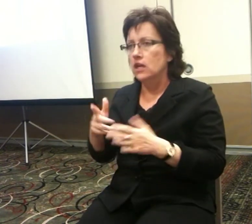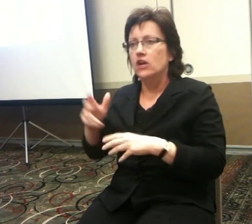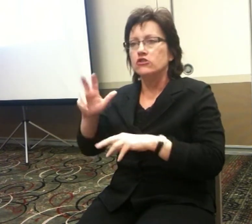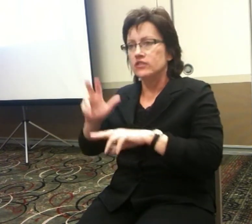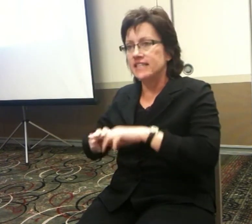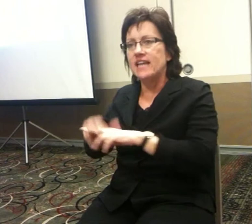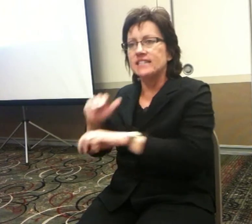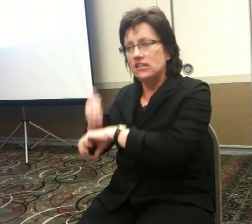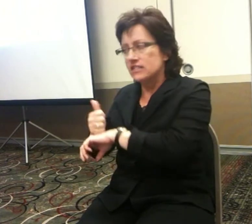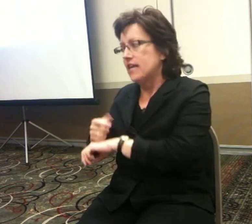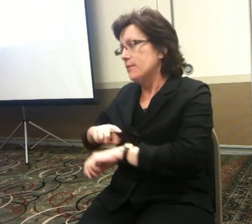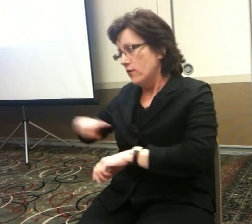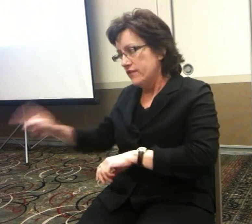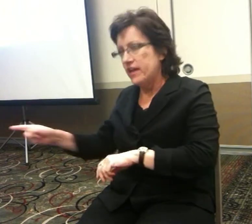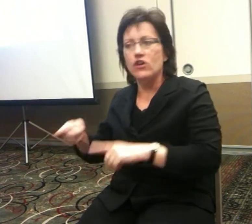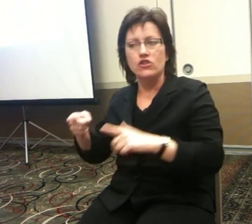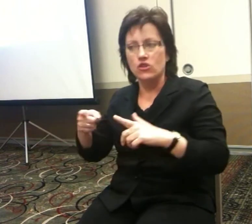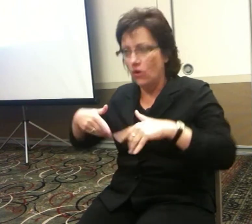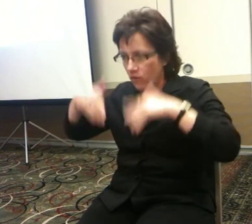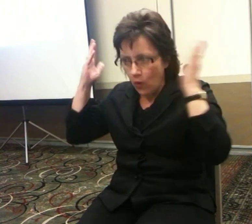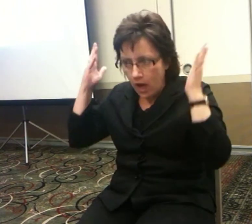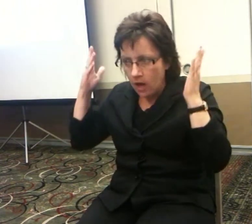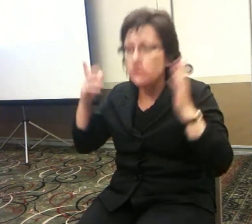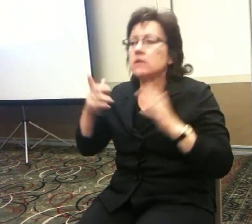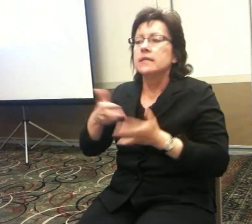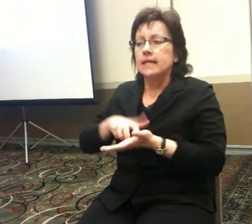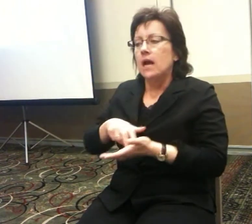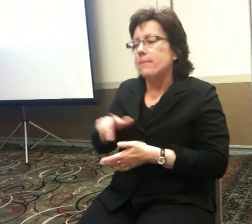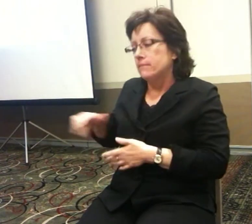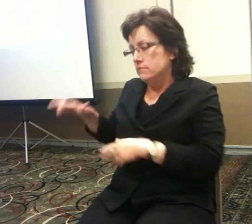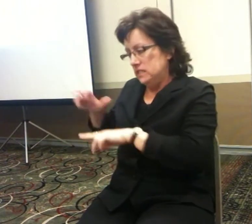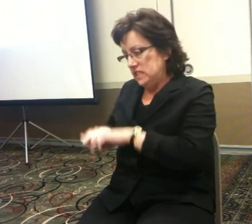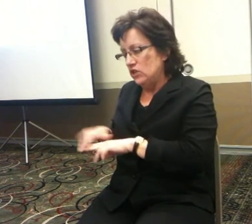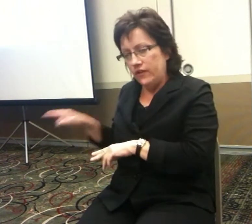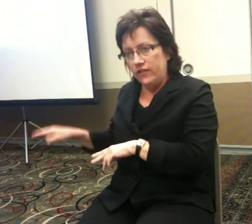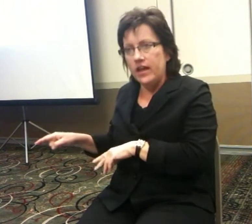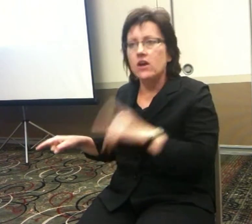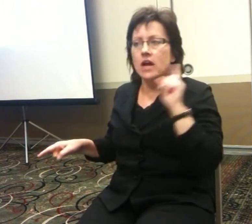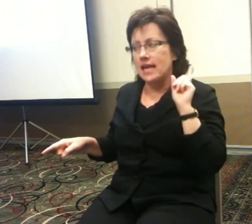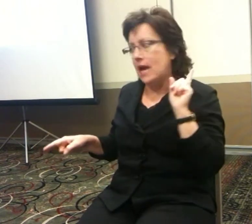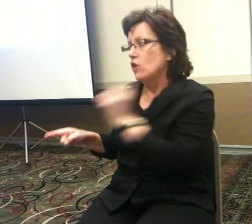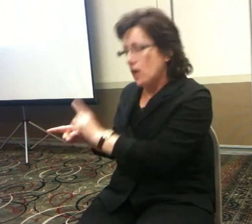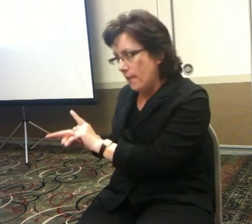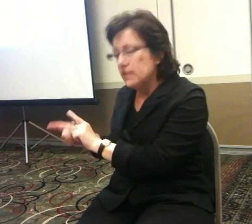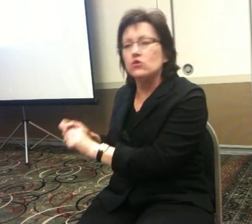can. But I'm going to give him something to do. What is the function of his using that?